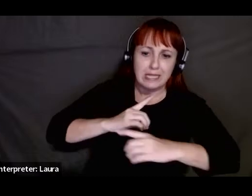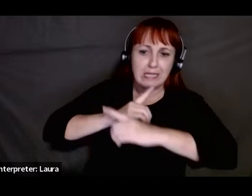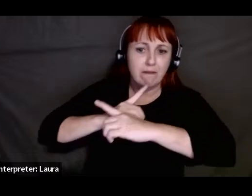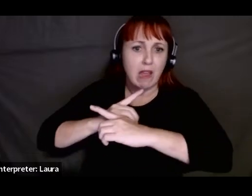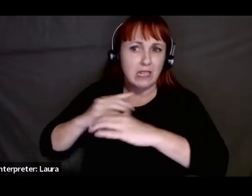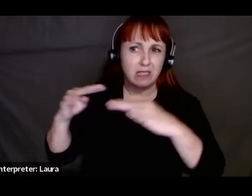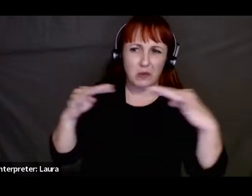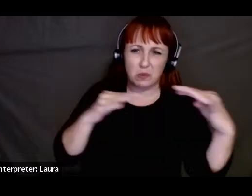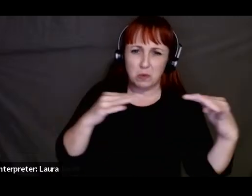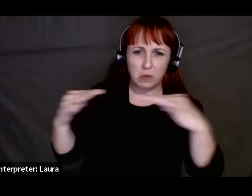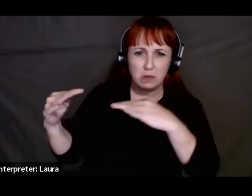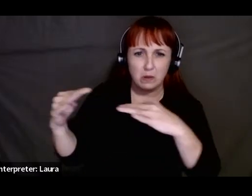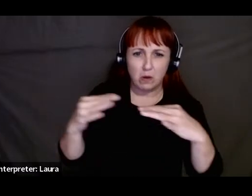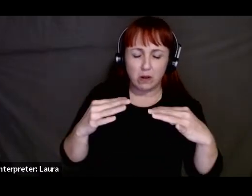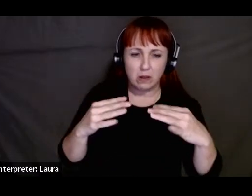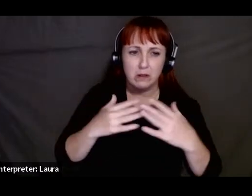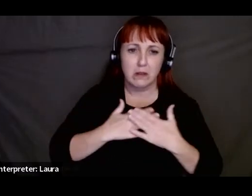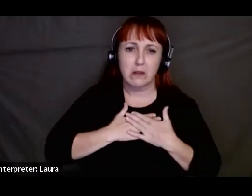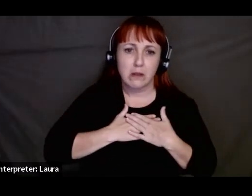you attain to.